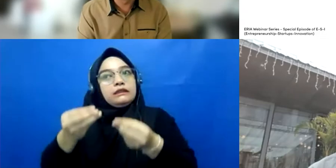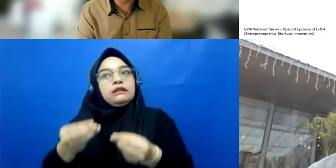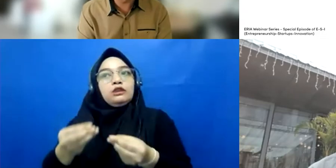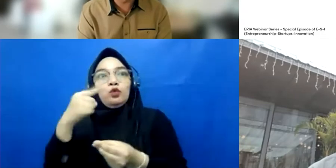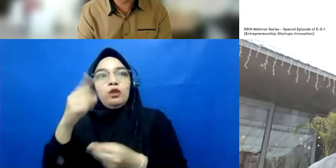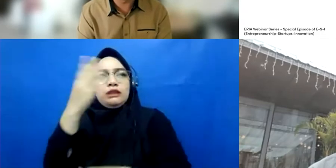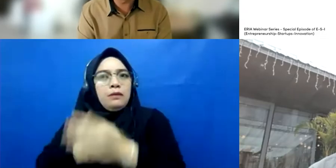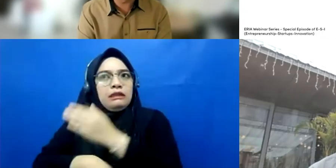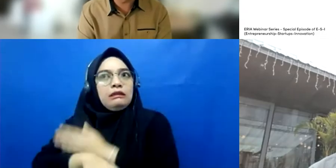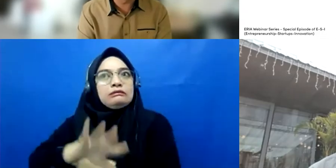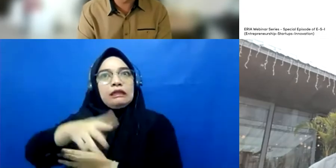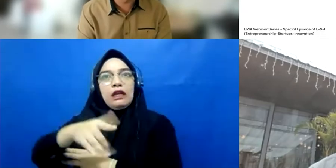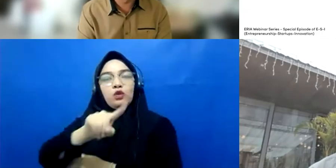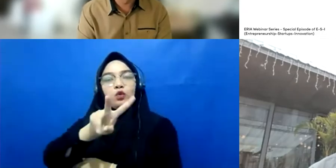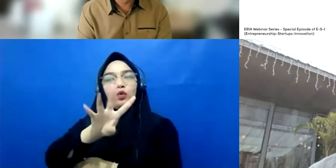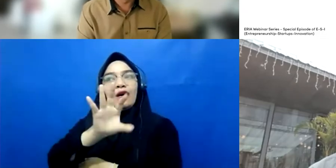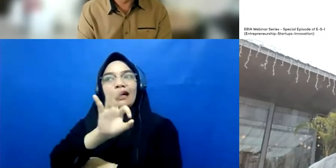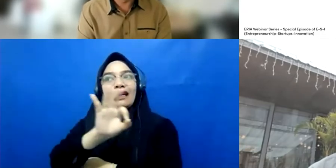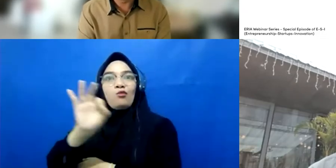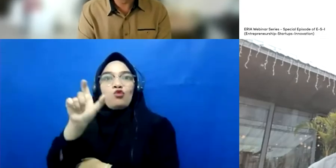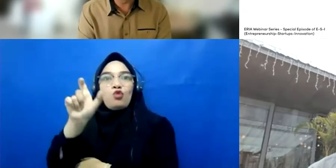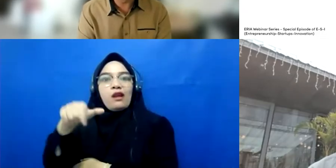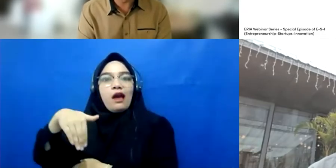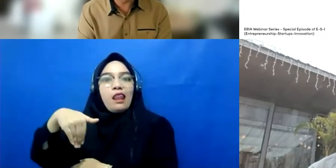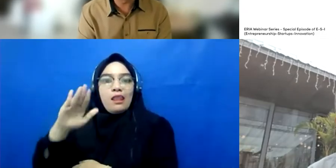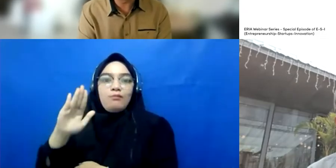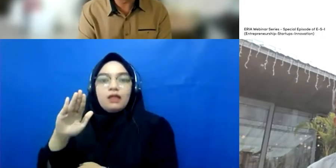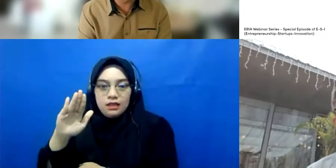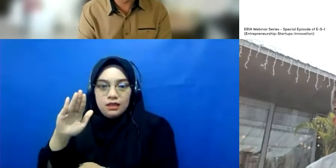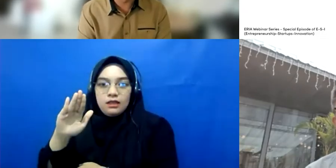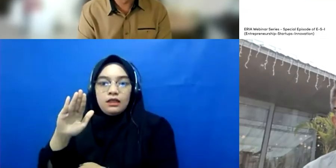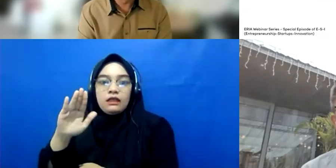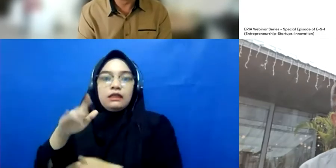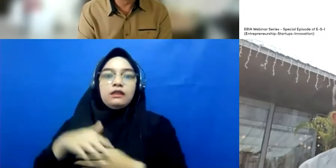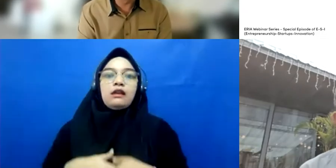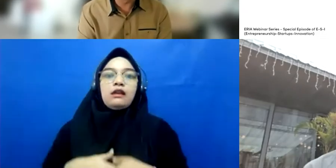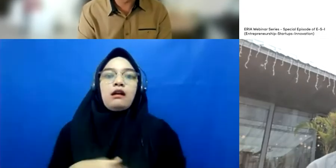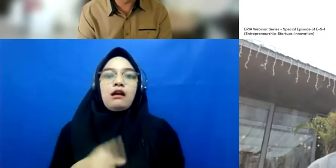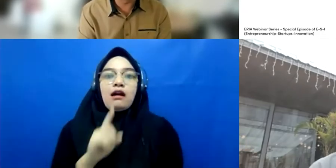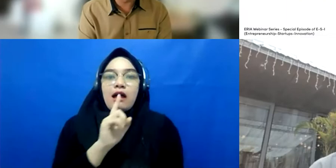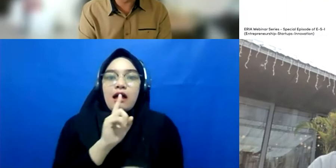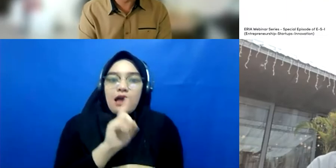treated more than 100,000 elderly to free meals